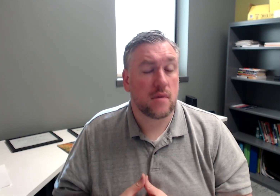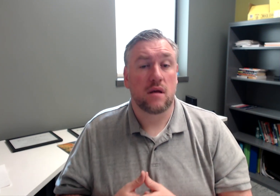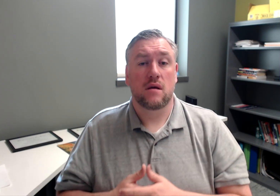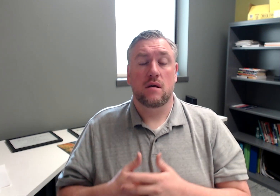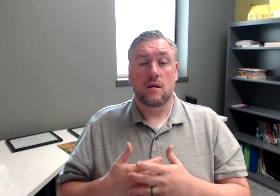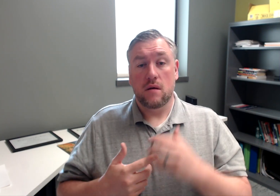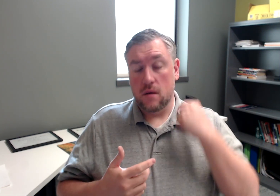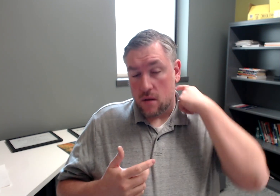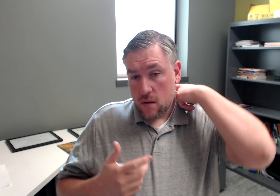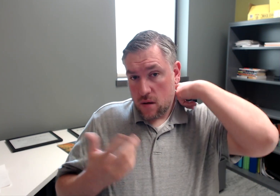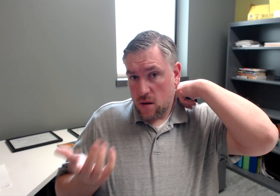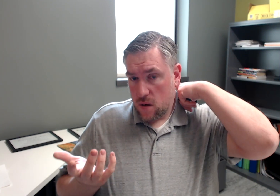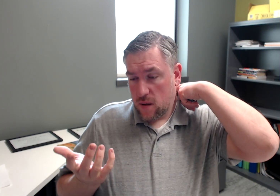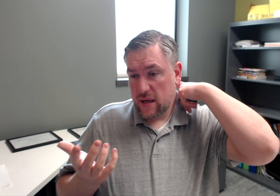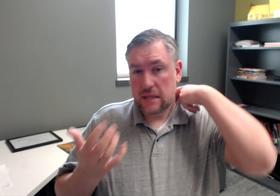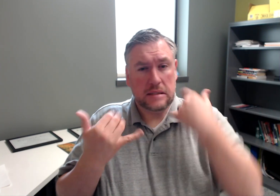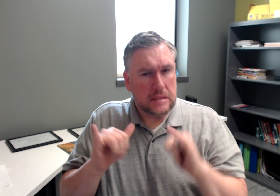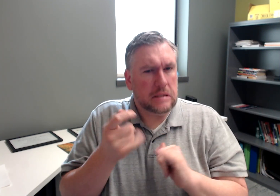that they need?